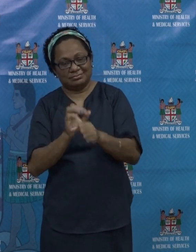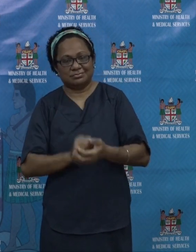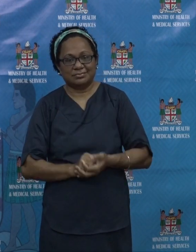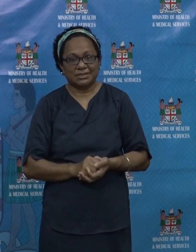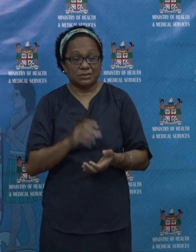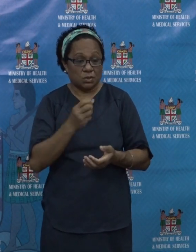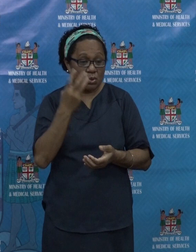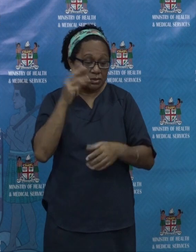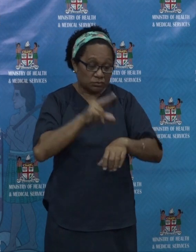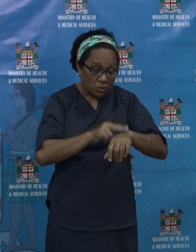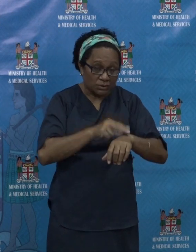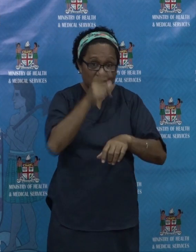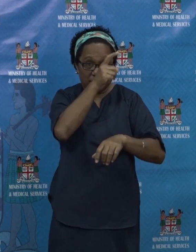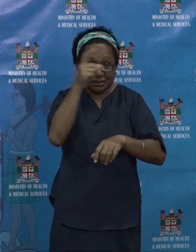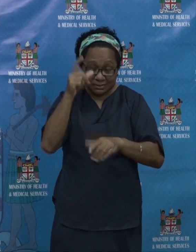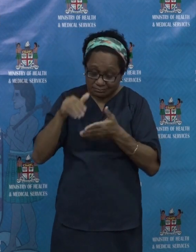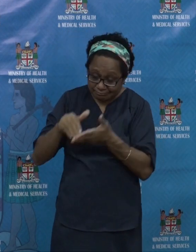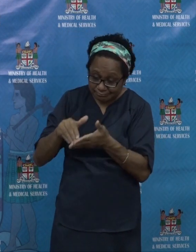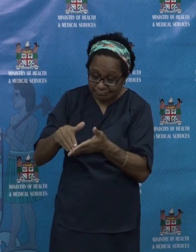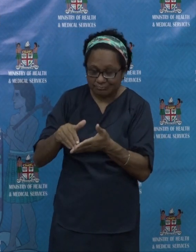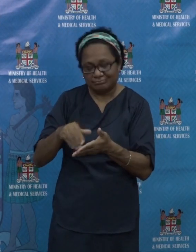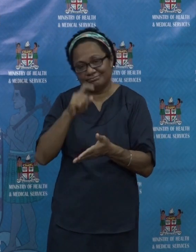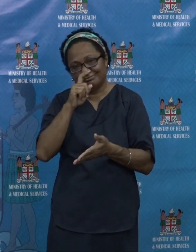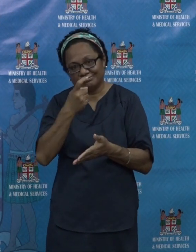best efforts of our attending physicians.